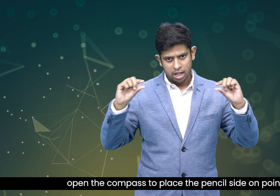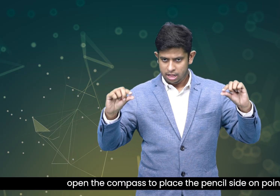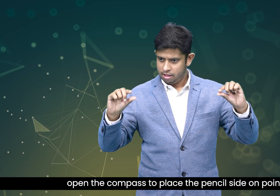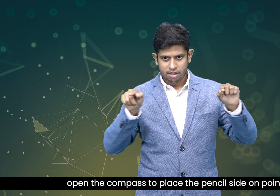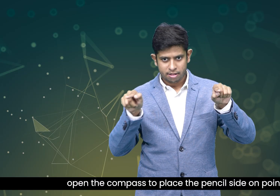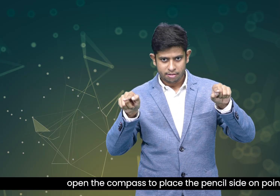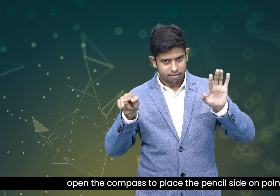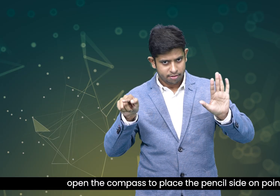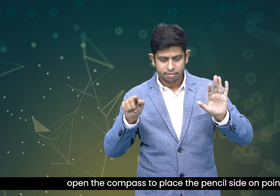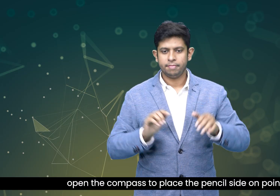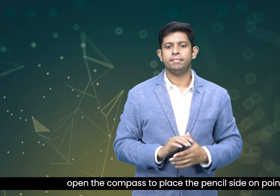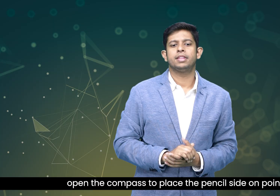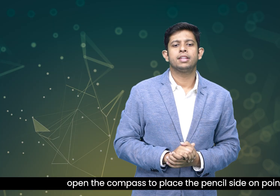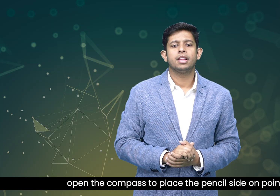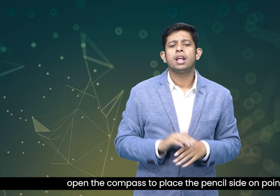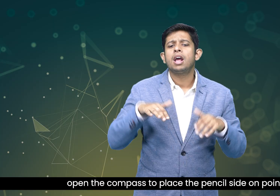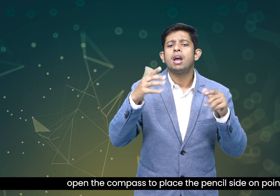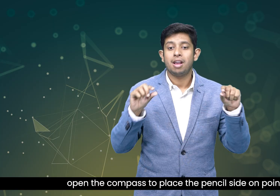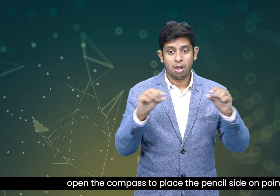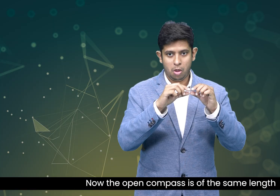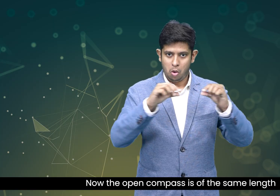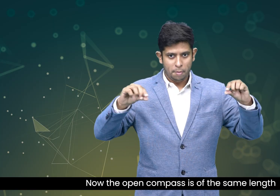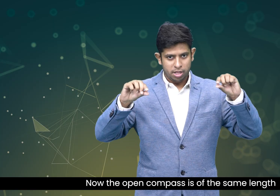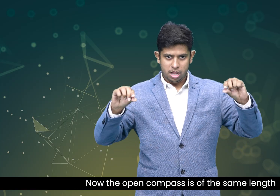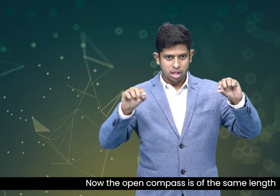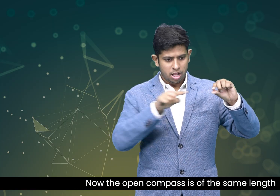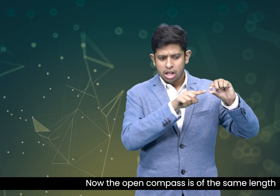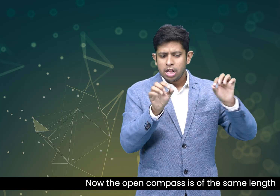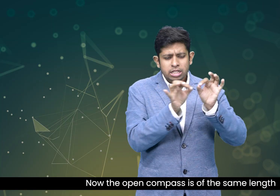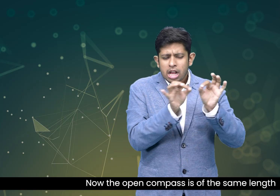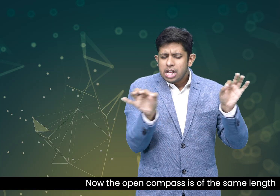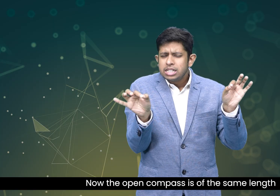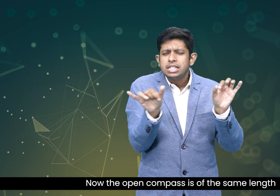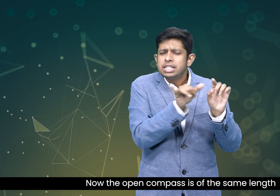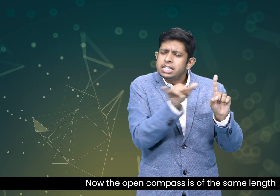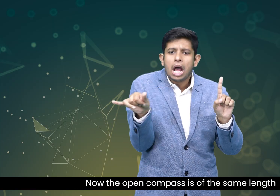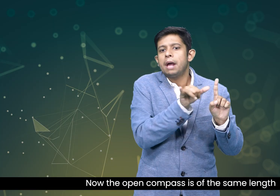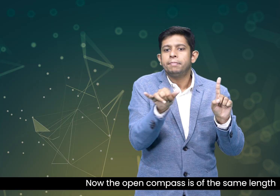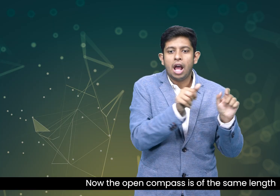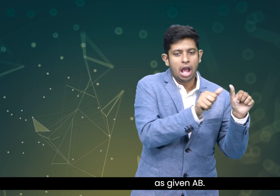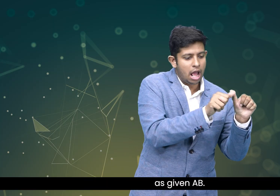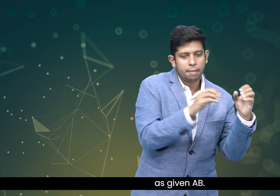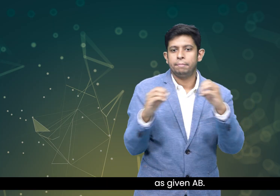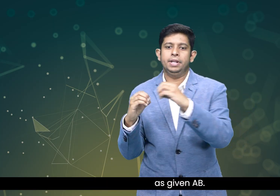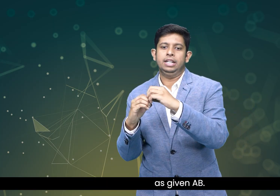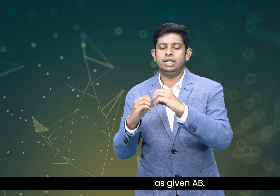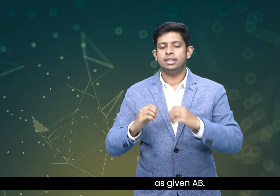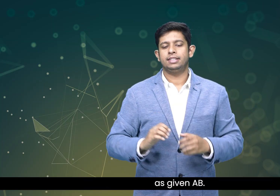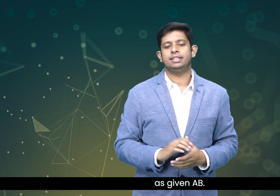Open the compass to place the pencil side on point B. Now, the open compass is of the same length as given AB.